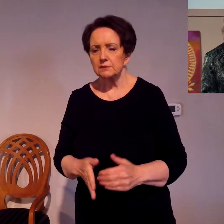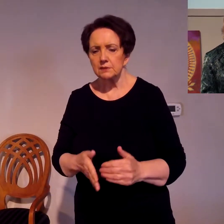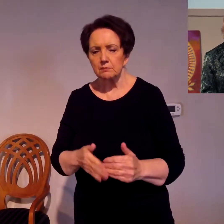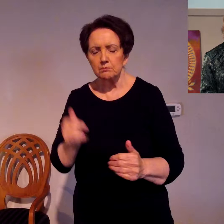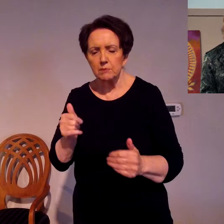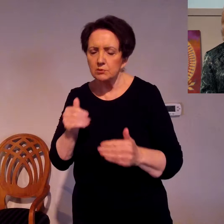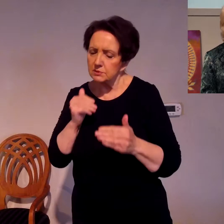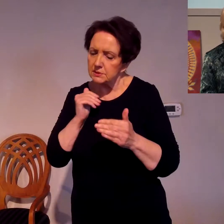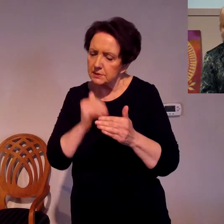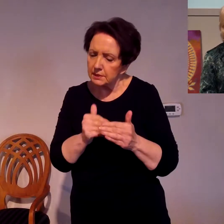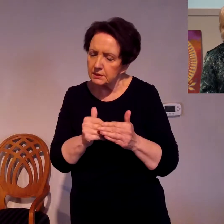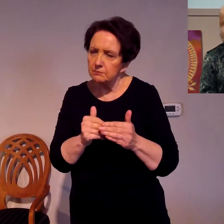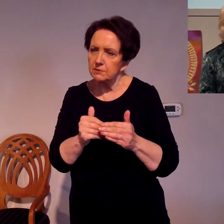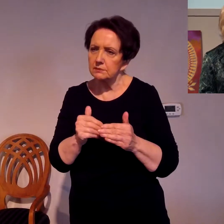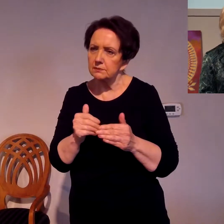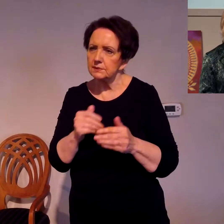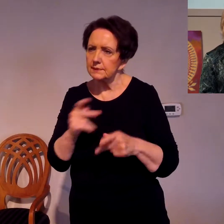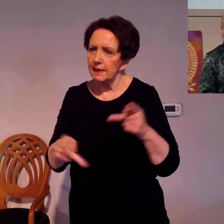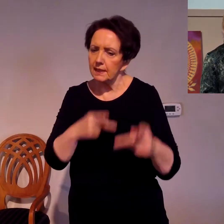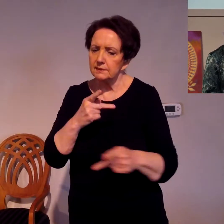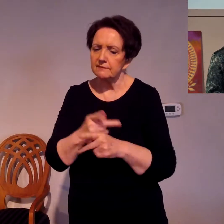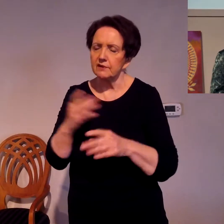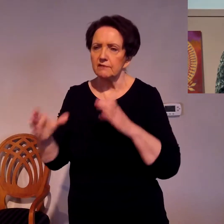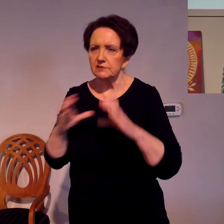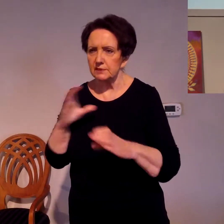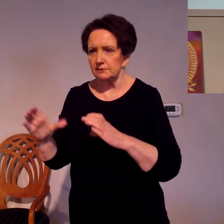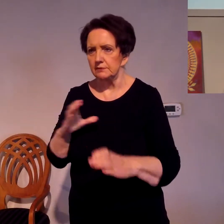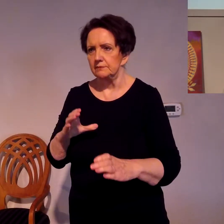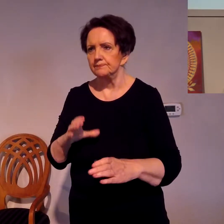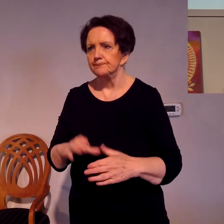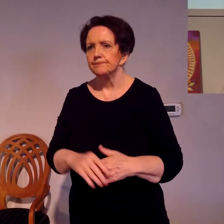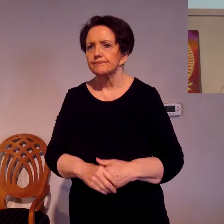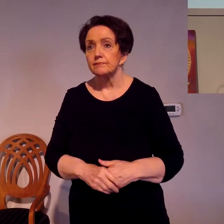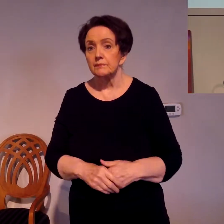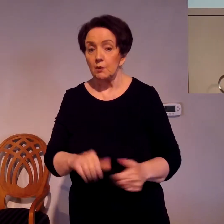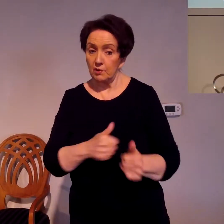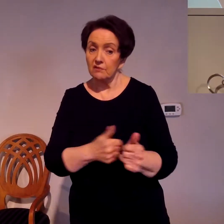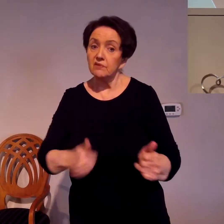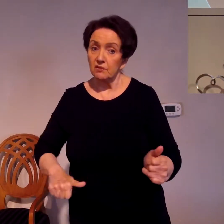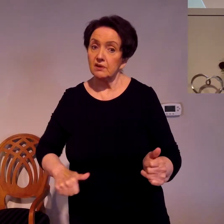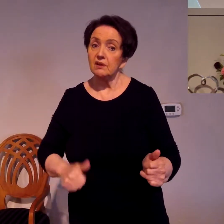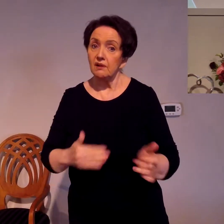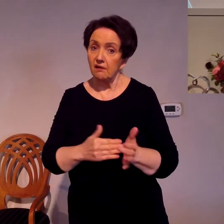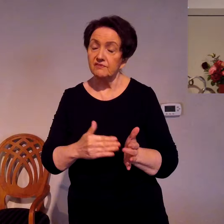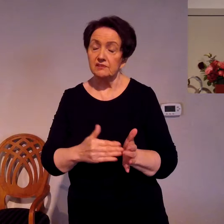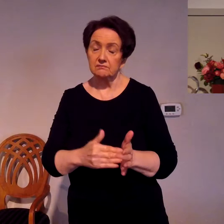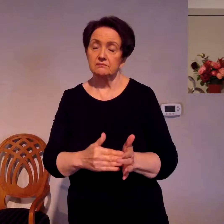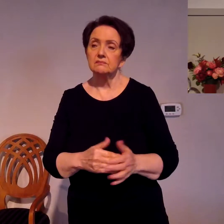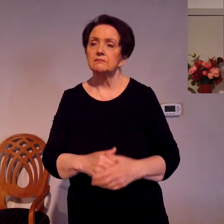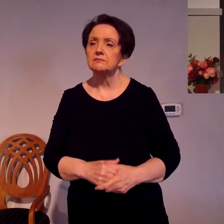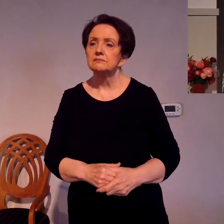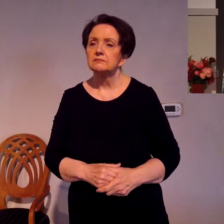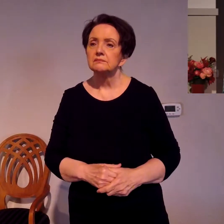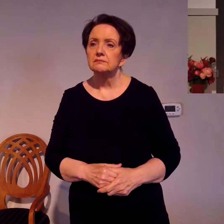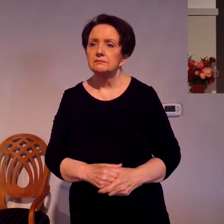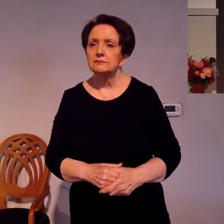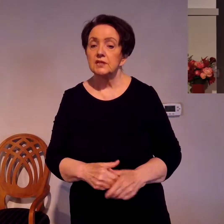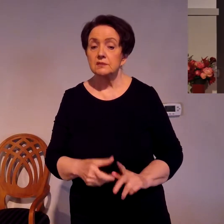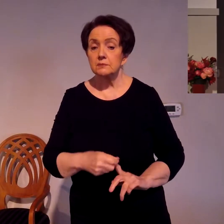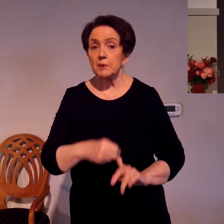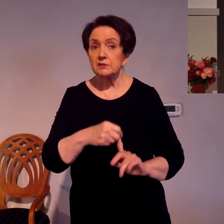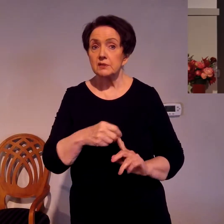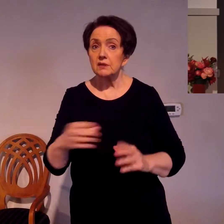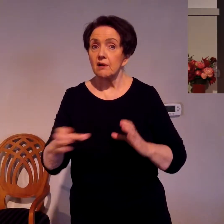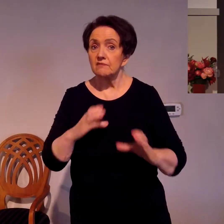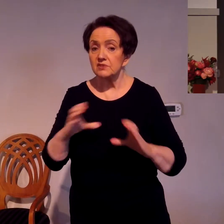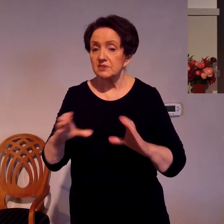of conversation, and it is probably the one we avoid the most, right? Especially in conversations that